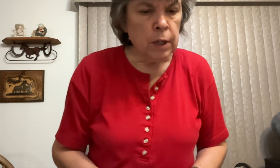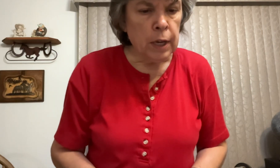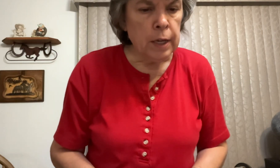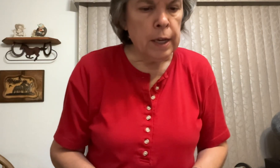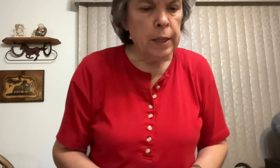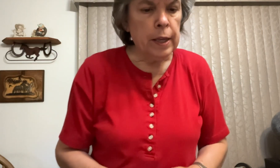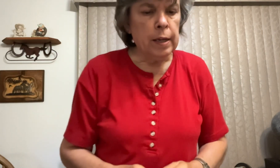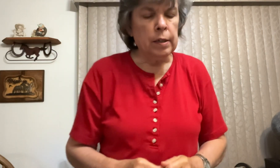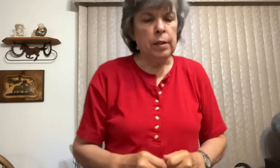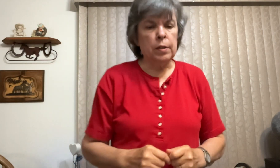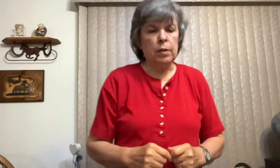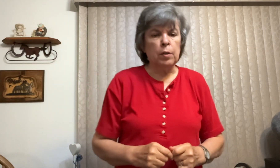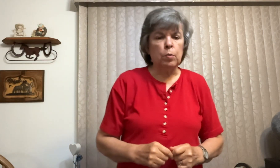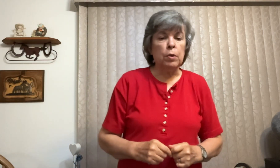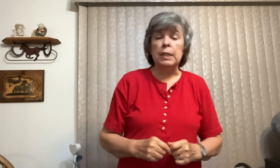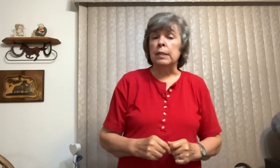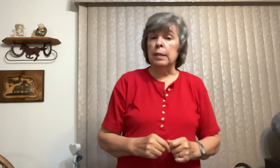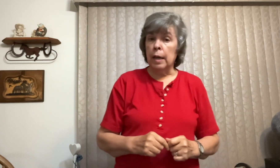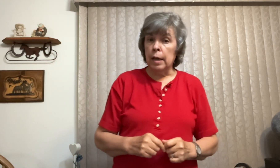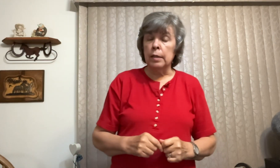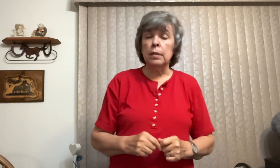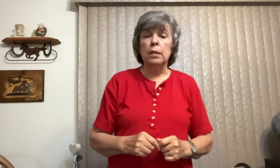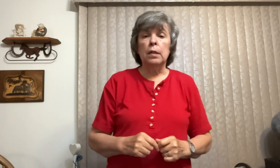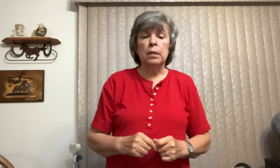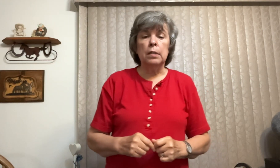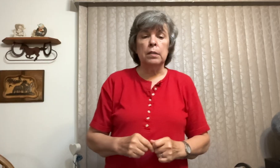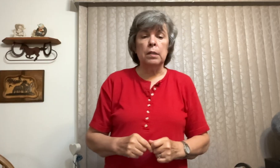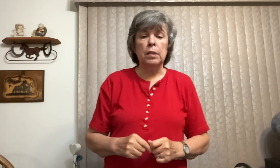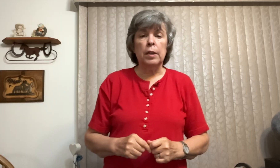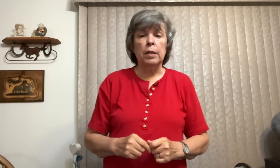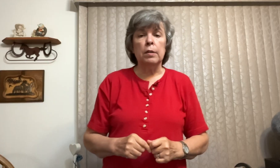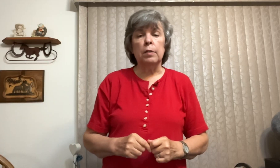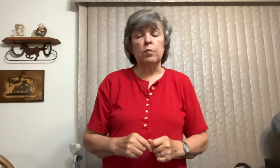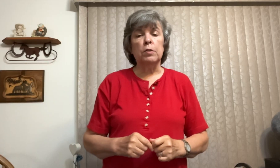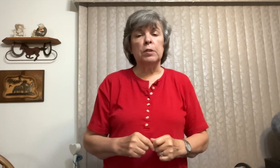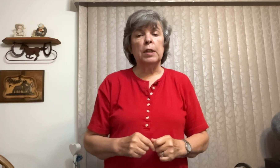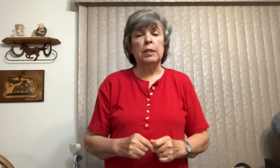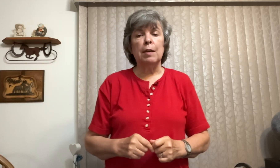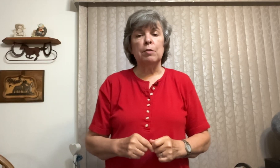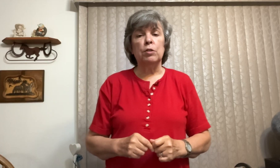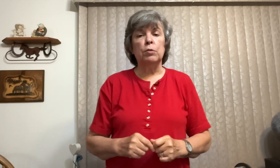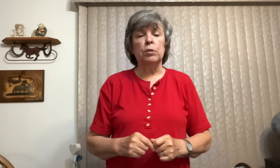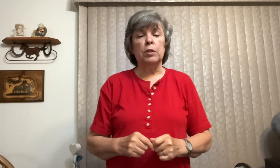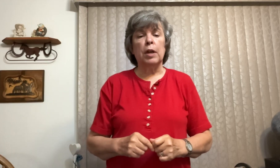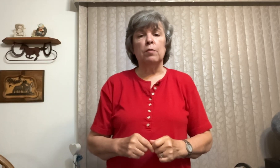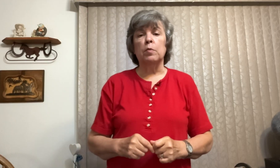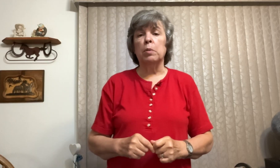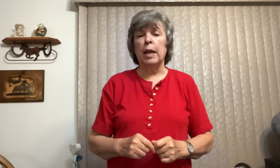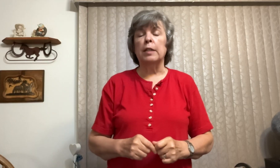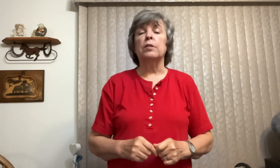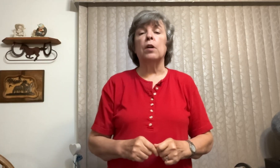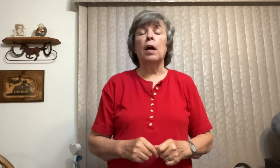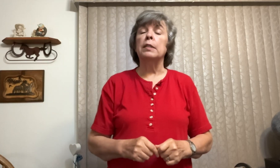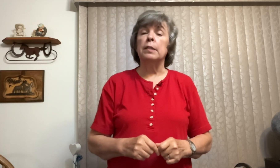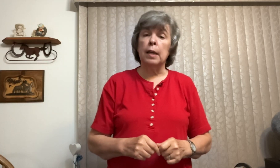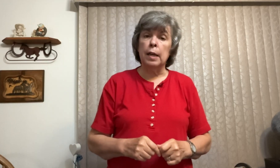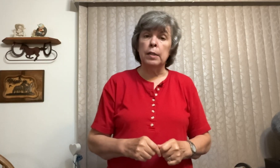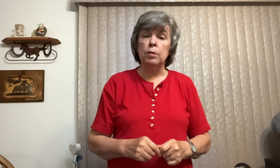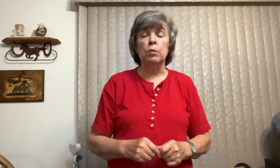Okay, and then the word intend is in there, and for intend I would use the sign for plan. Does God intend or does